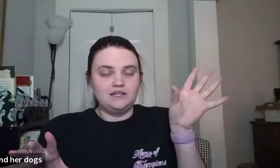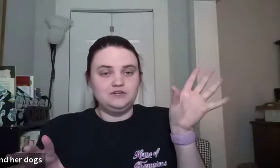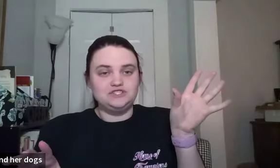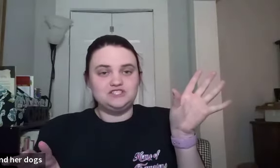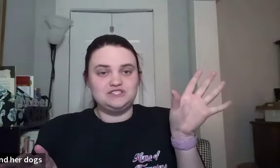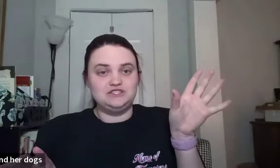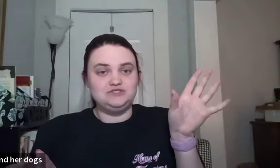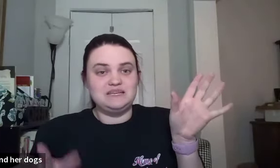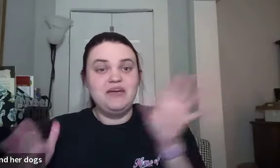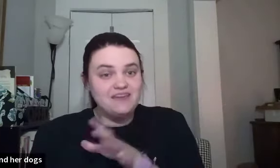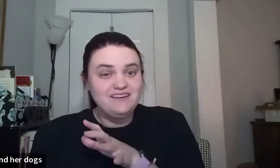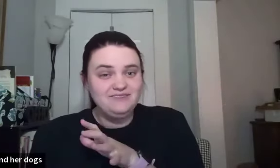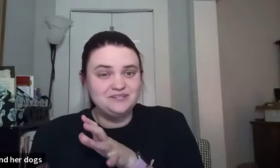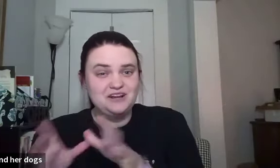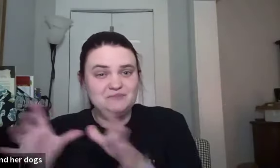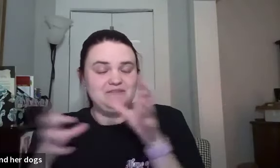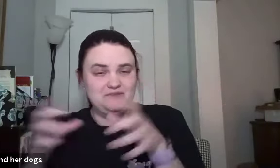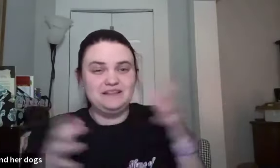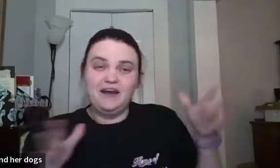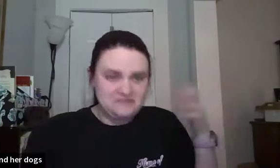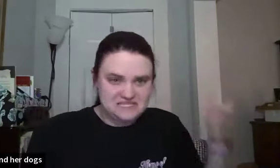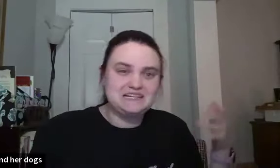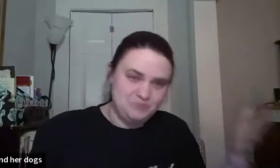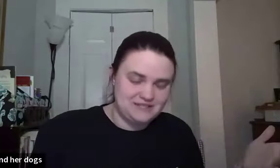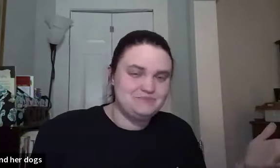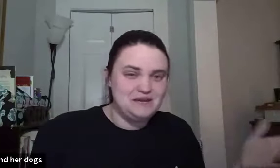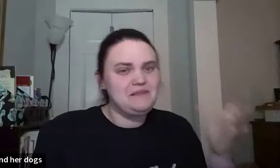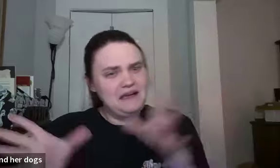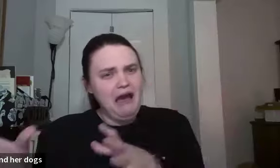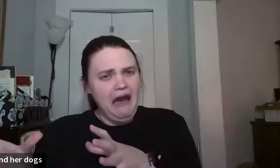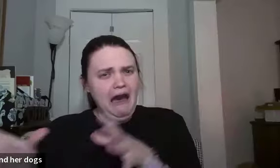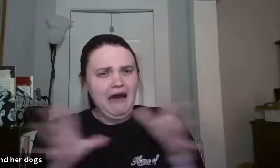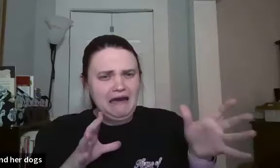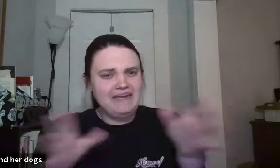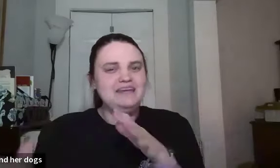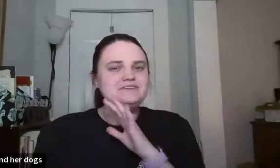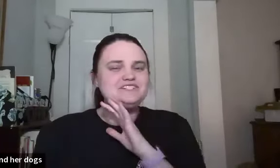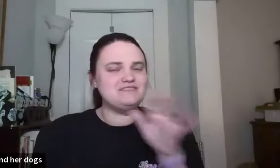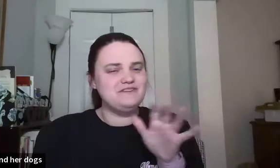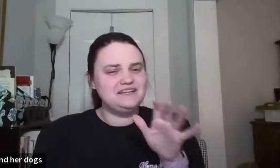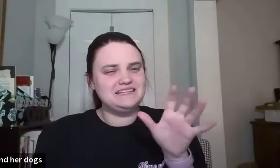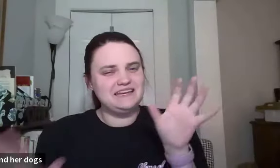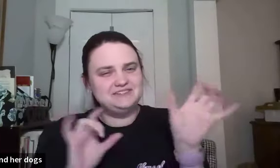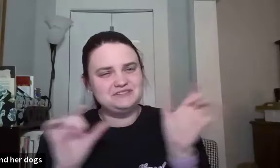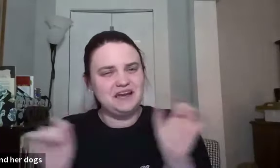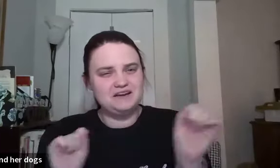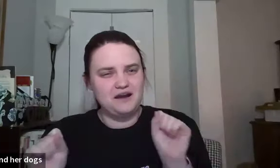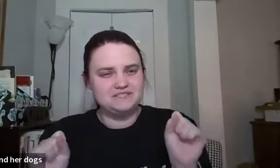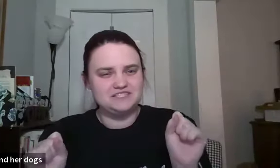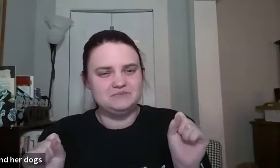you just say pig when you're talking about like food? Like, obviously, yes, pork is pig, but like, it was just the funniest, like, interesting kind of conversation, being